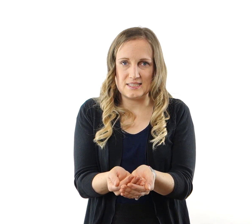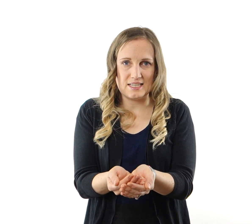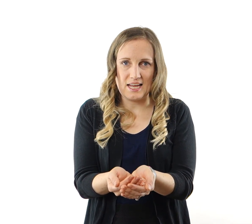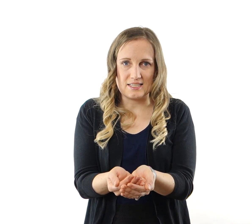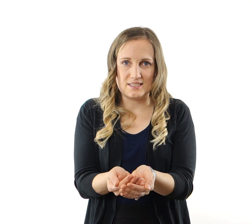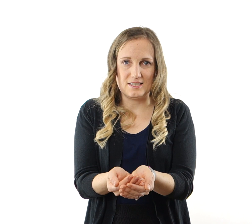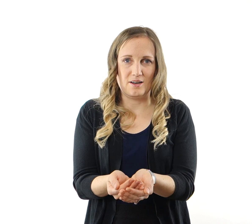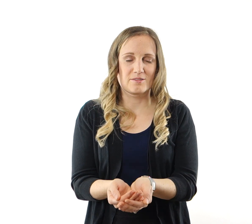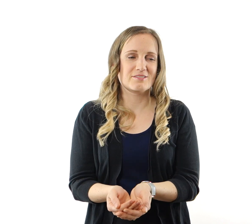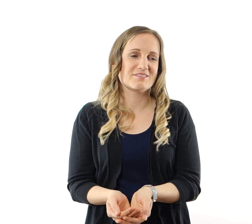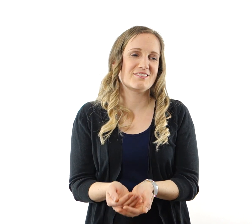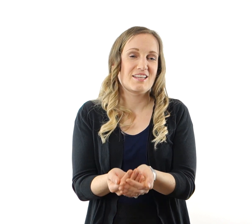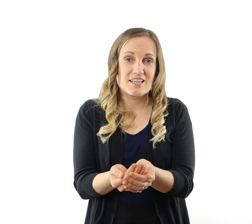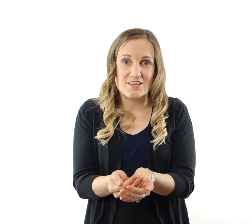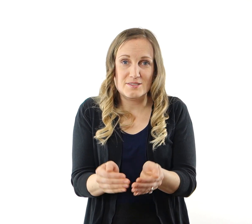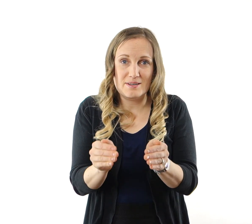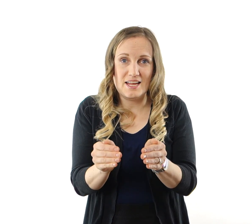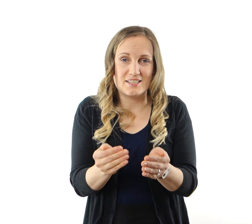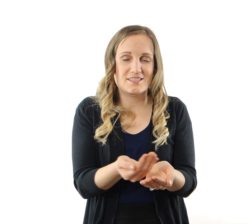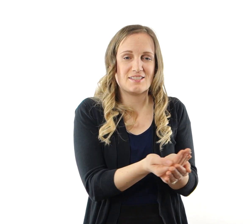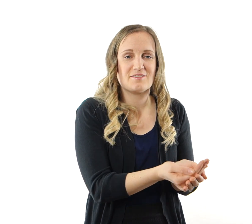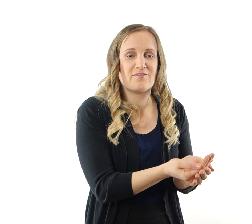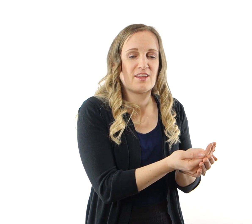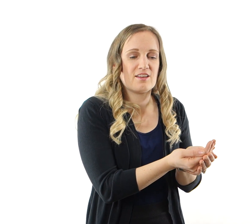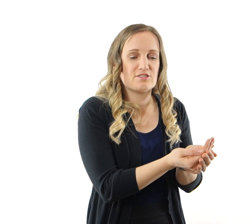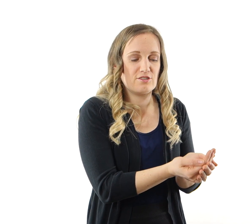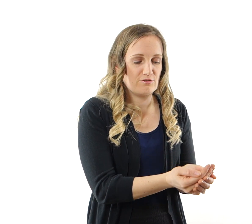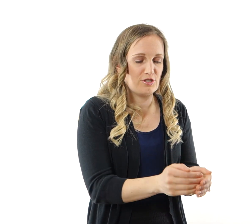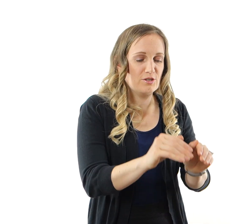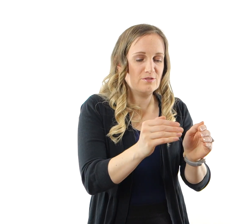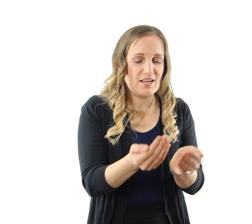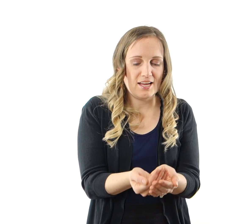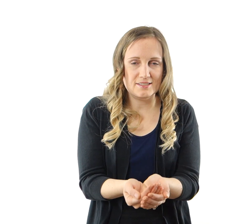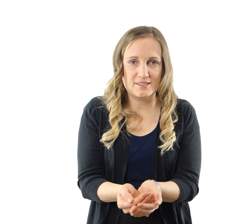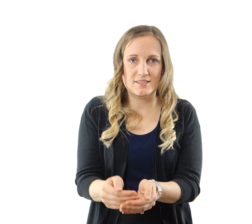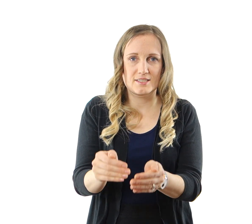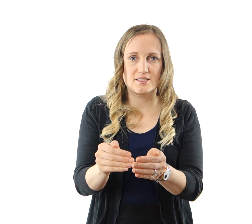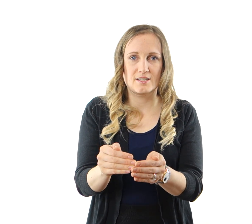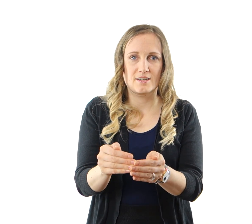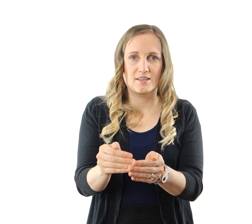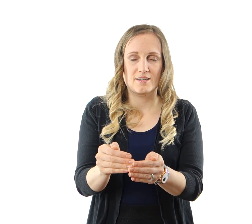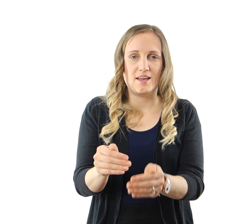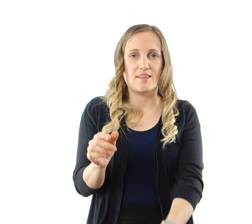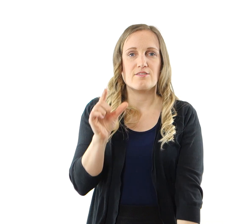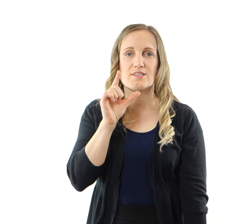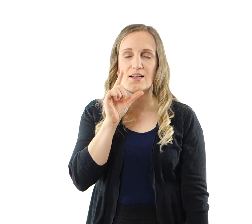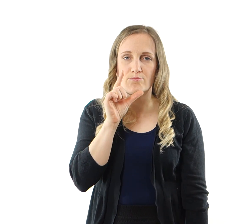the nest, Here's my nest. So you do 2 nests, and then you sign